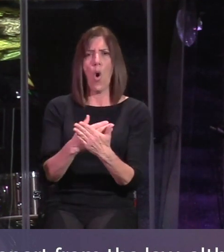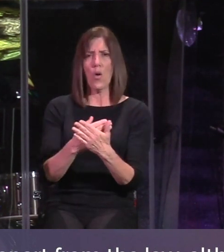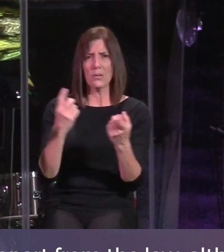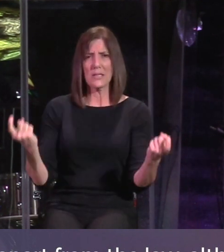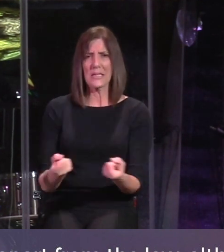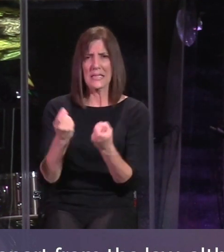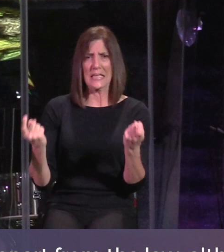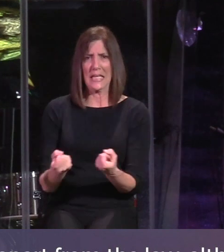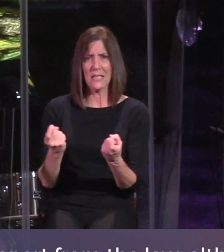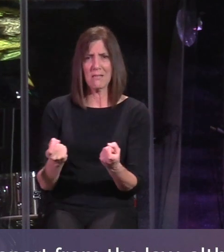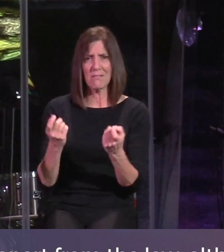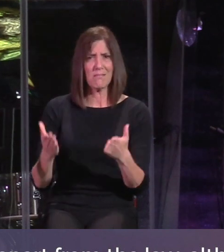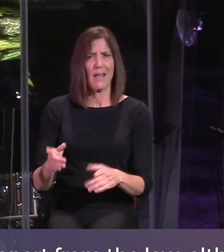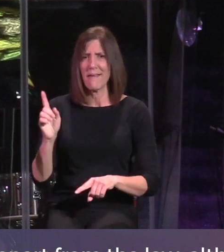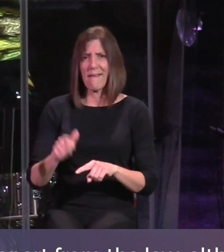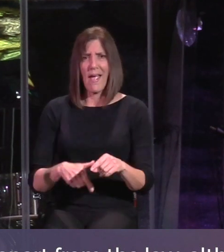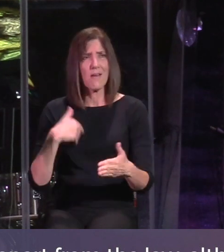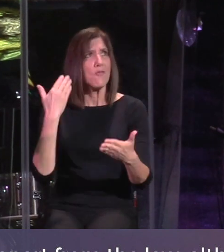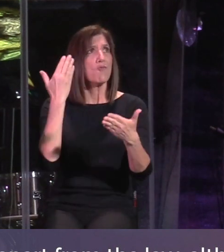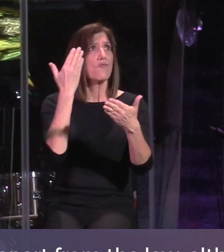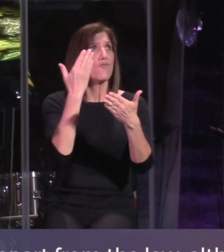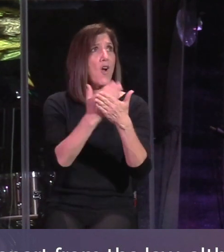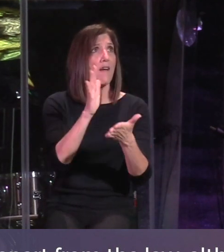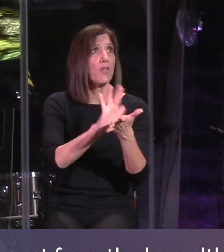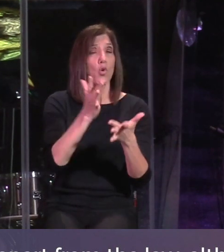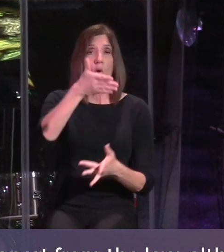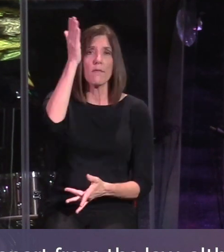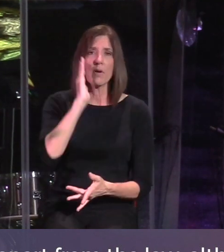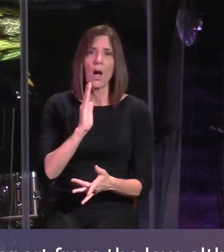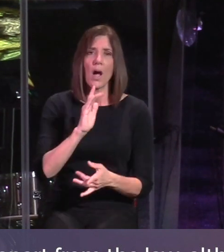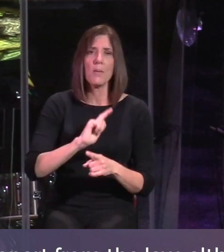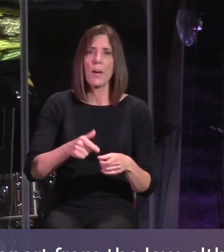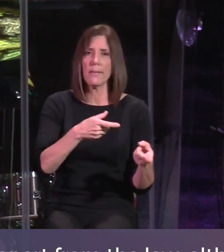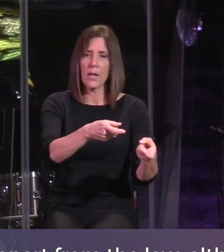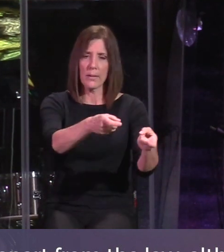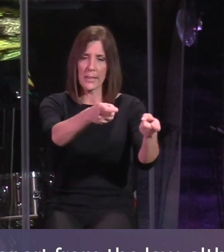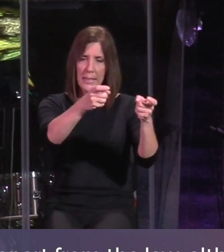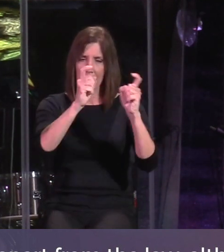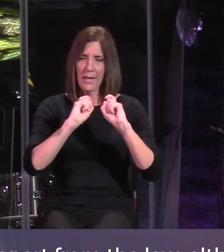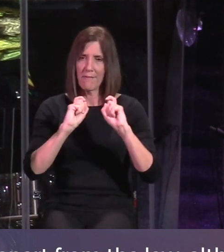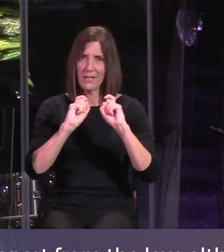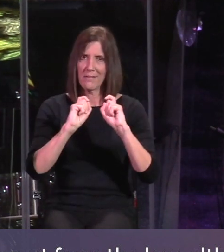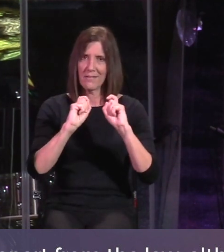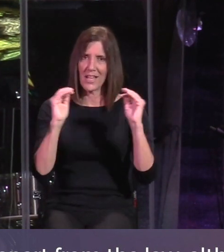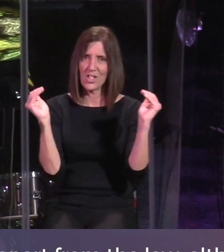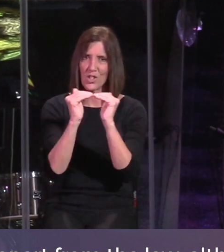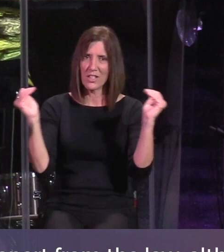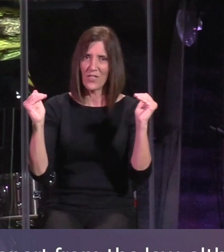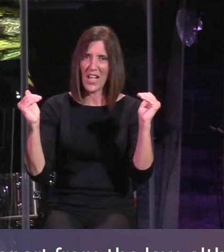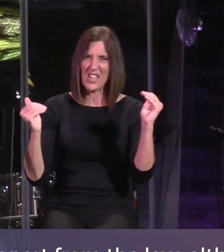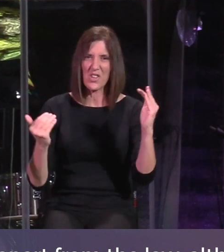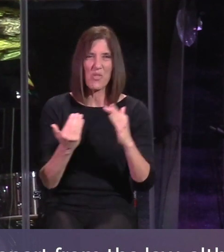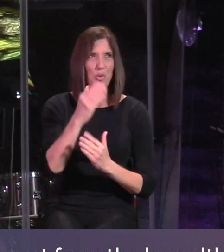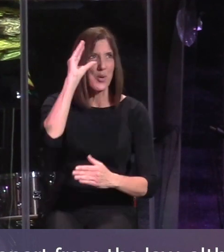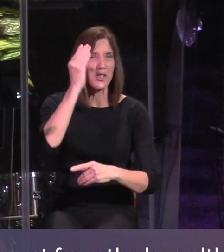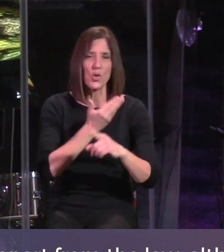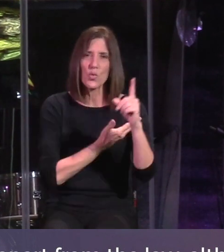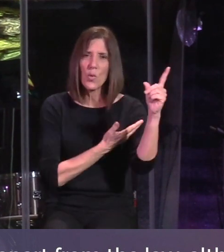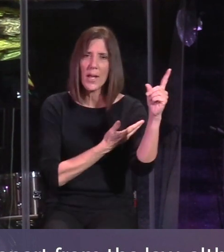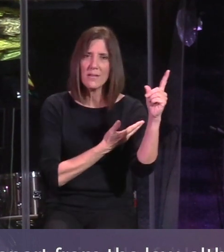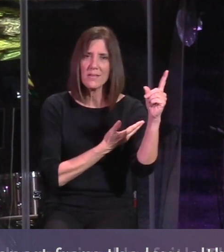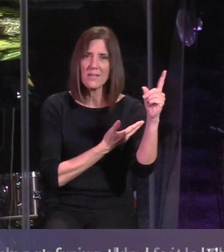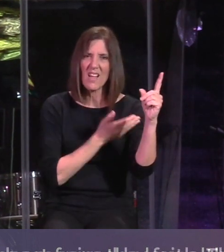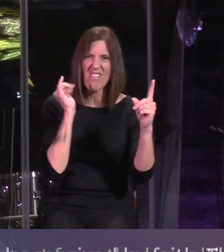God and are justified by his grace as a gift through the redemption that is in